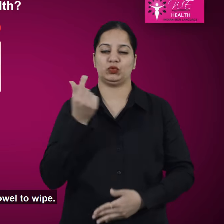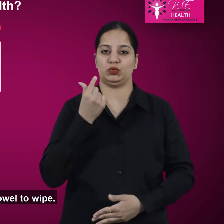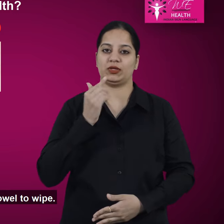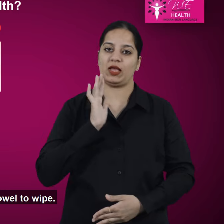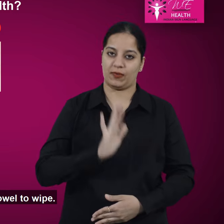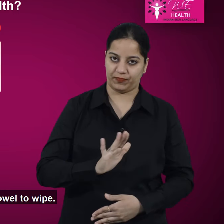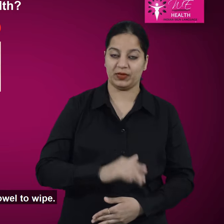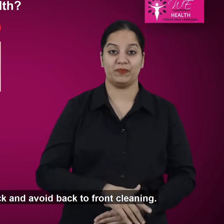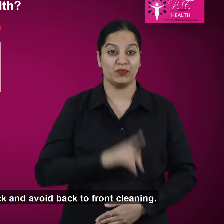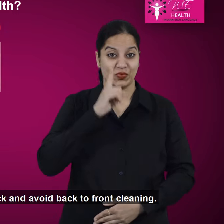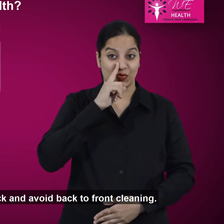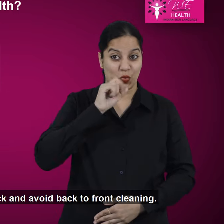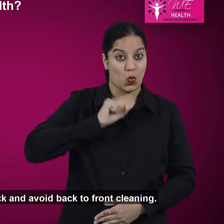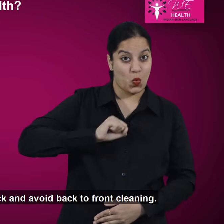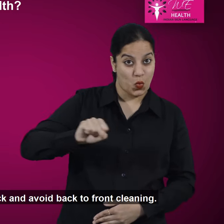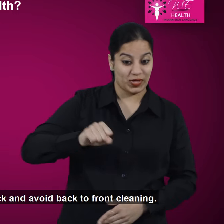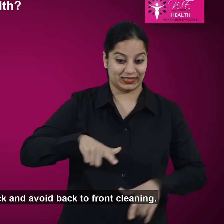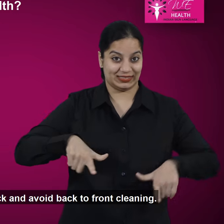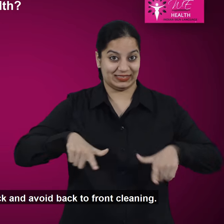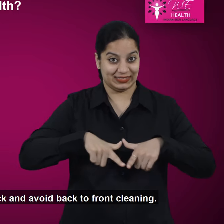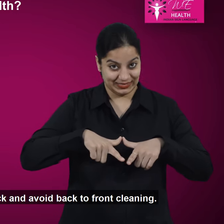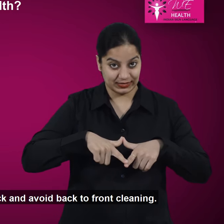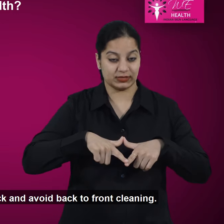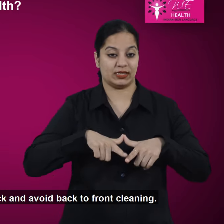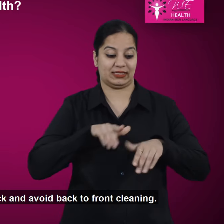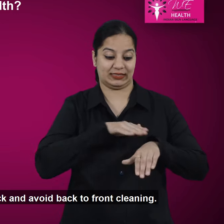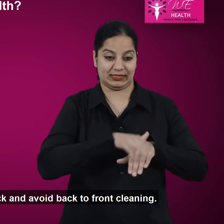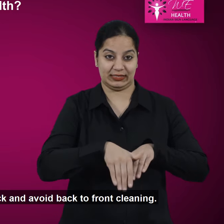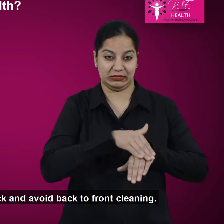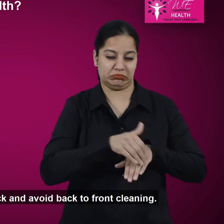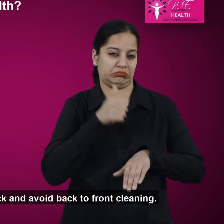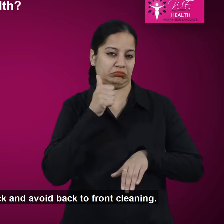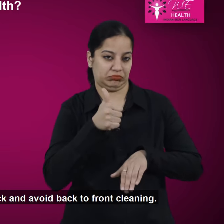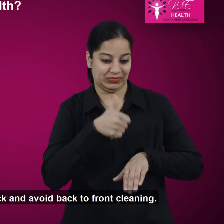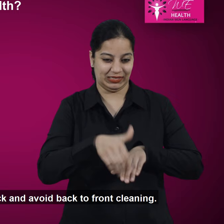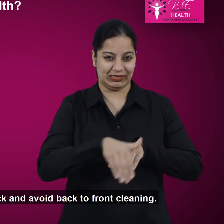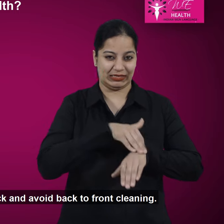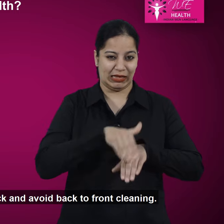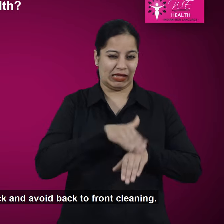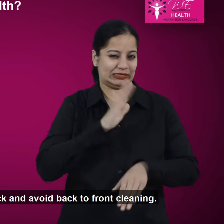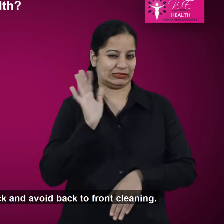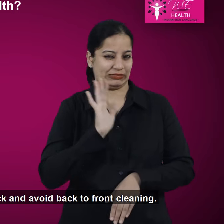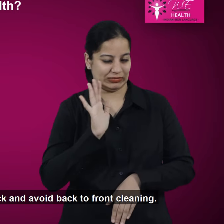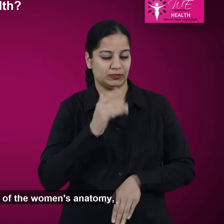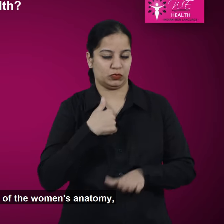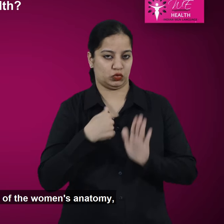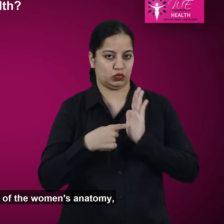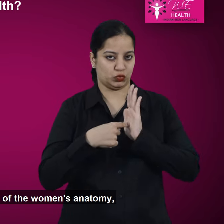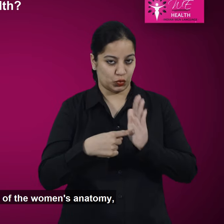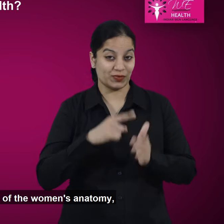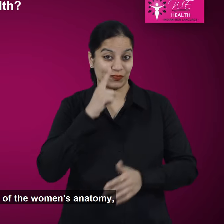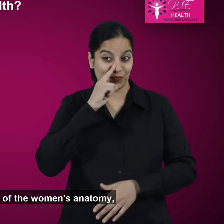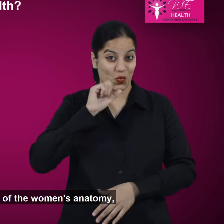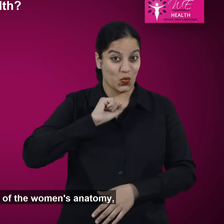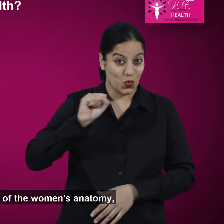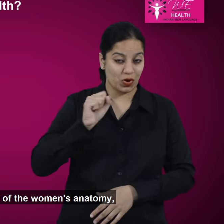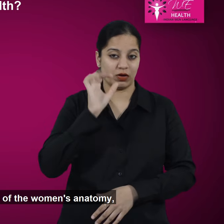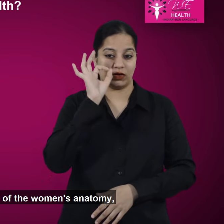wipe. Always clean from front to back and avoid back to front cleaning. There are three parts of the women's